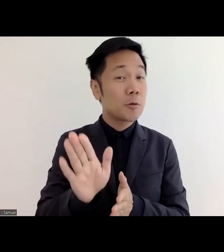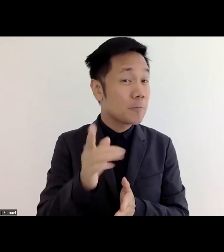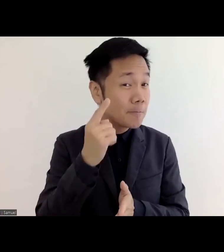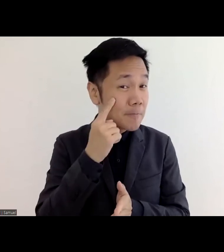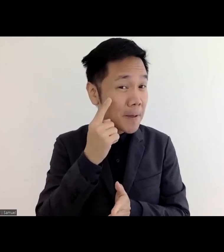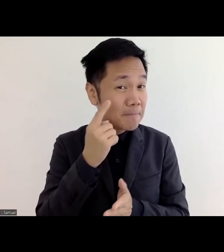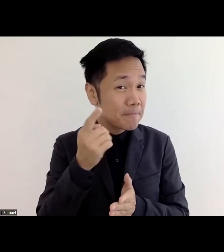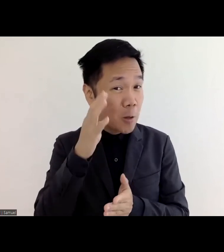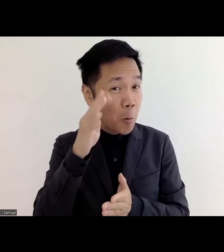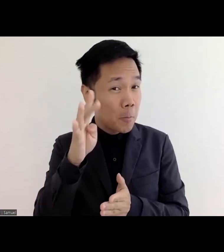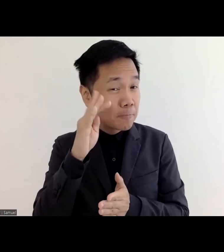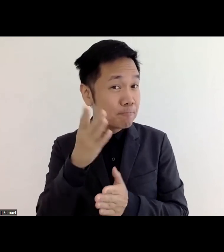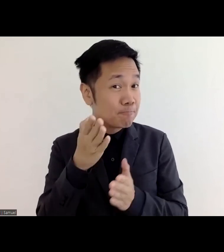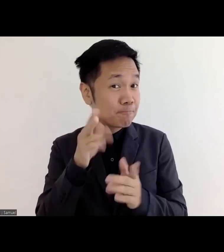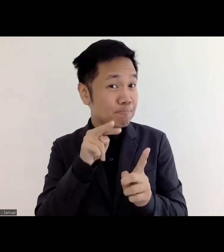is open.